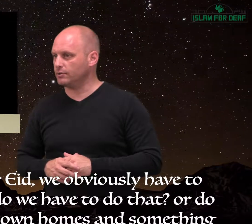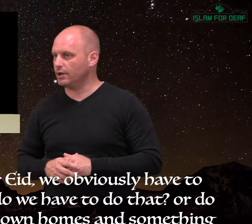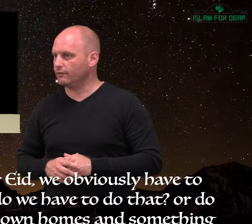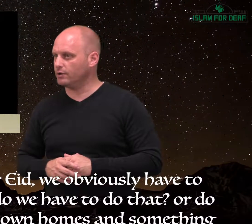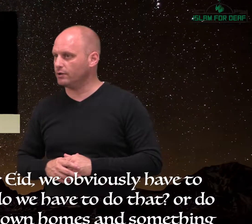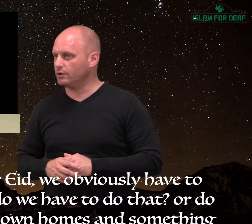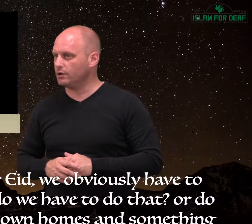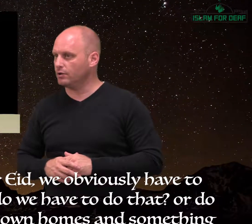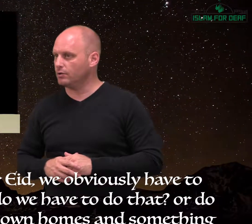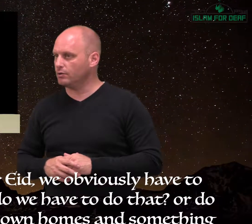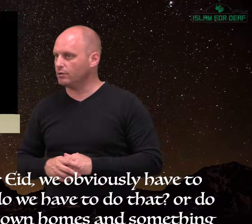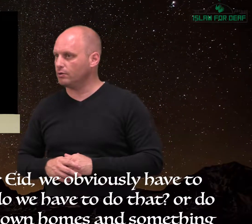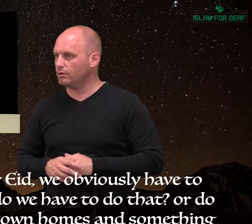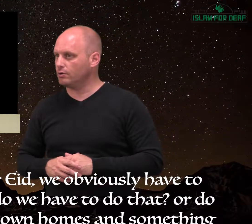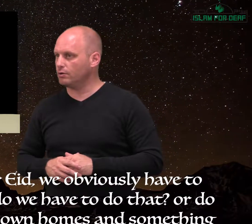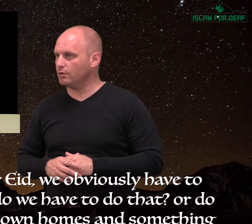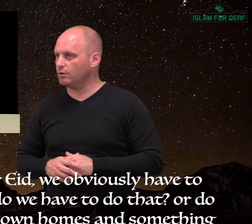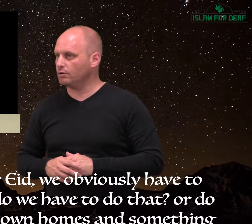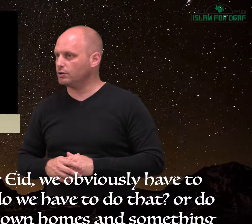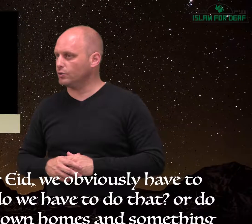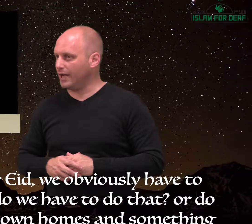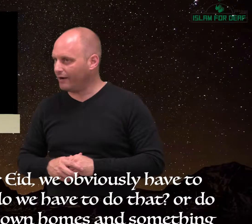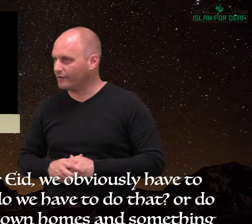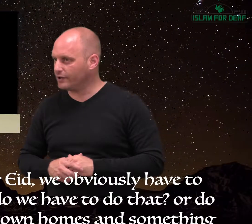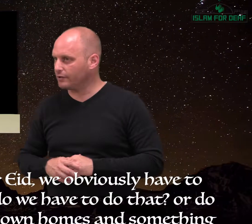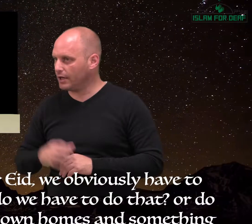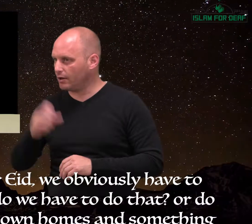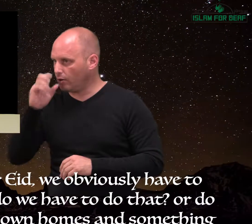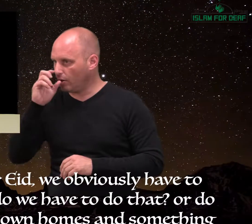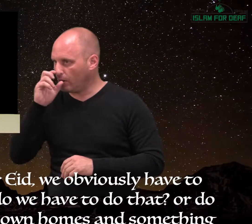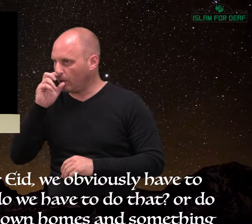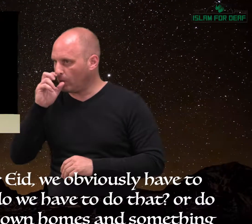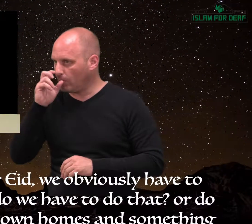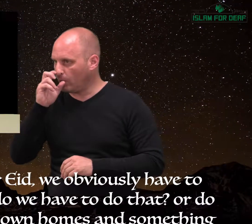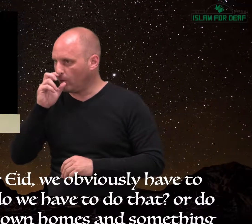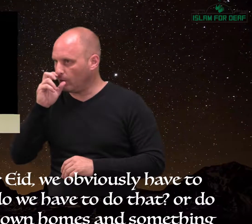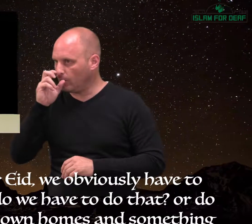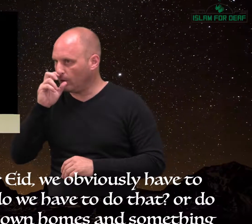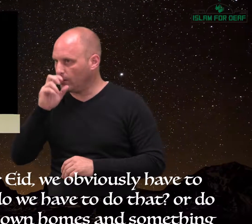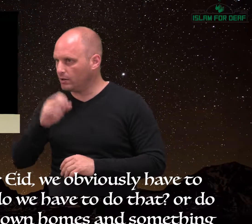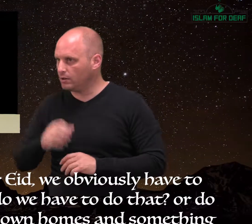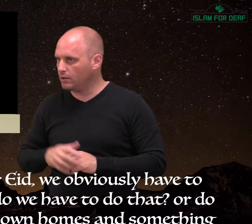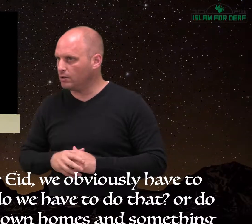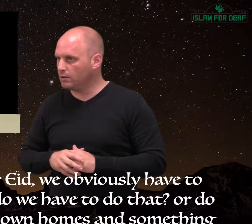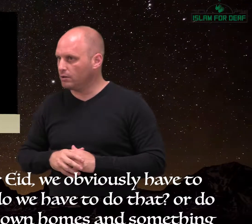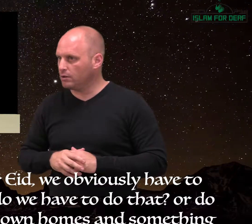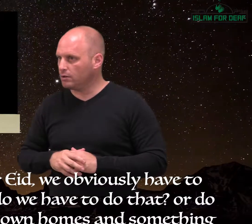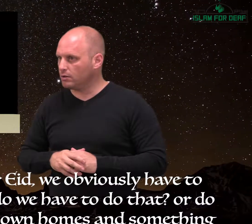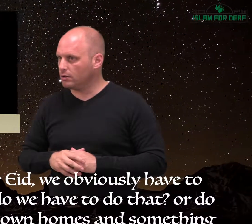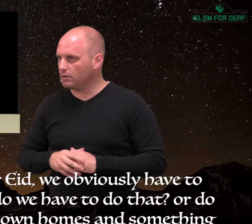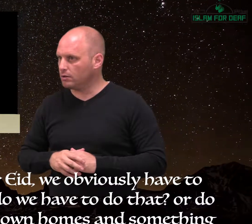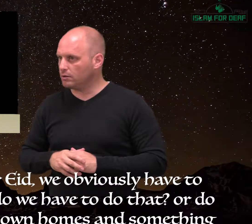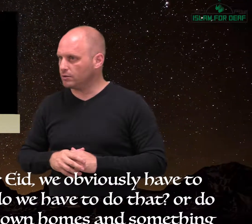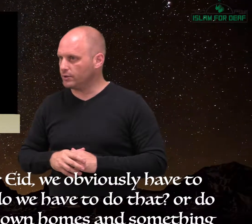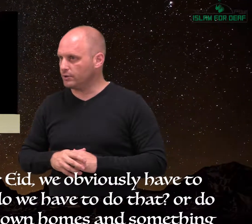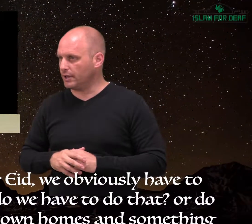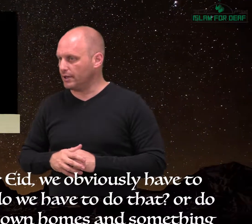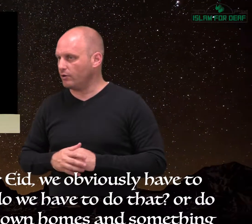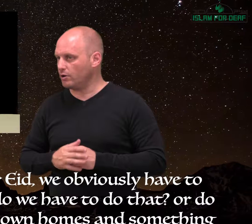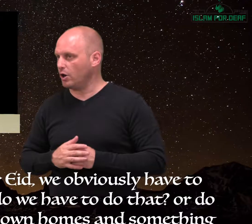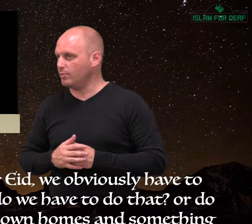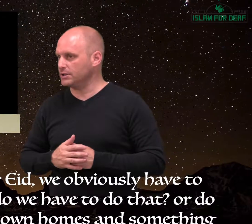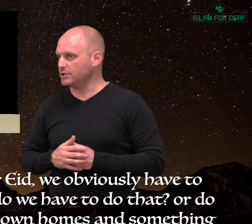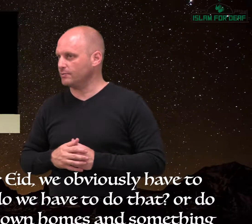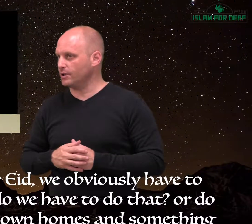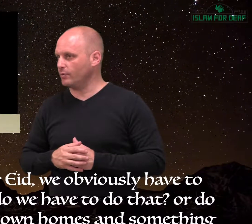we have to do that, or do we do that